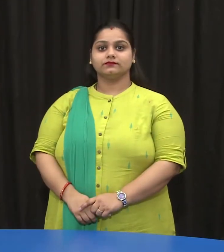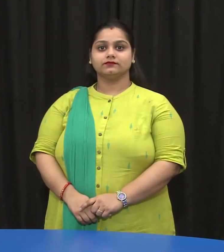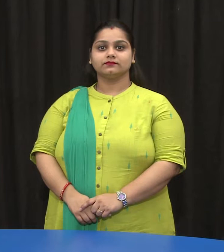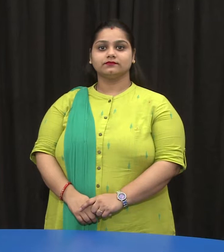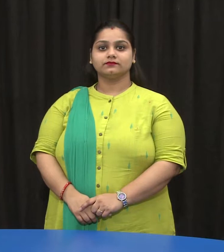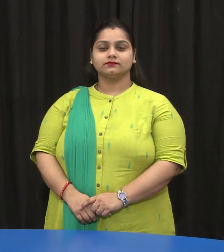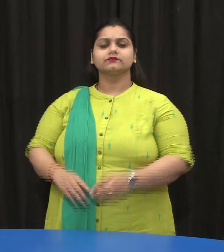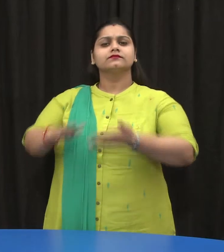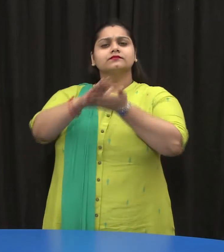basic information